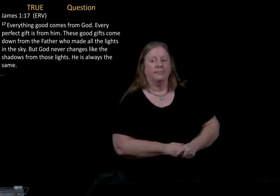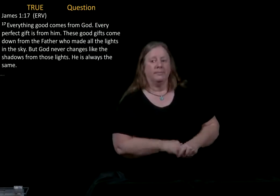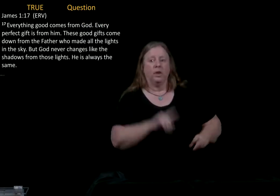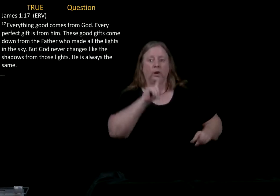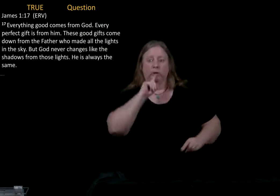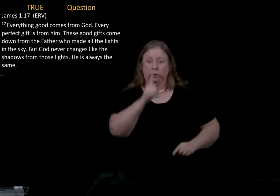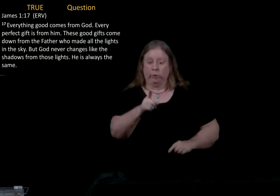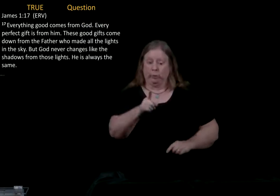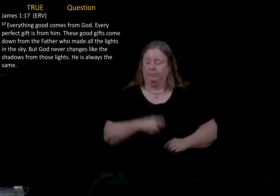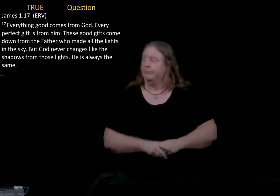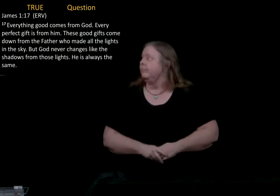It's true.